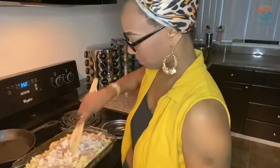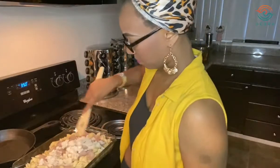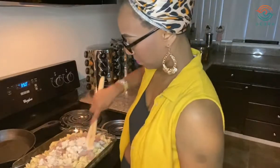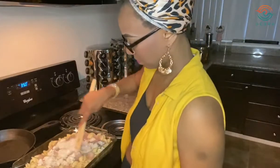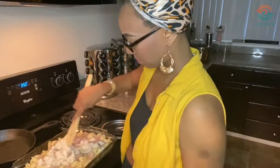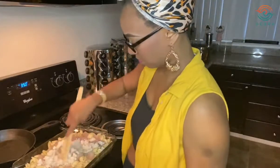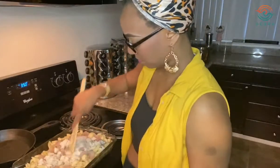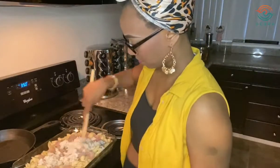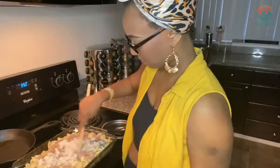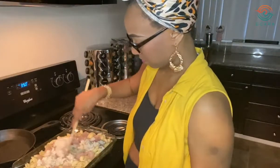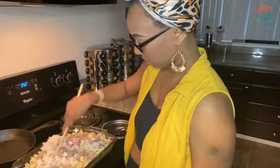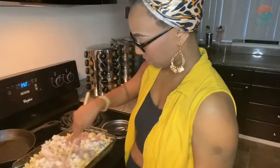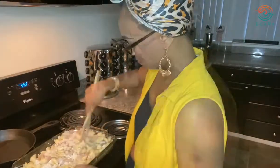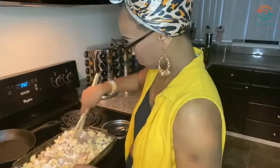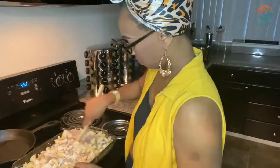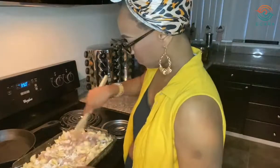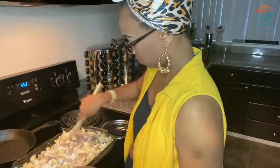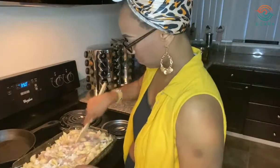And then go ahead and stir those together.